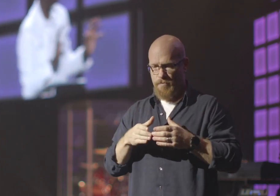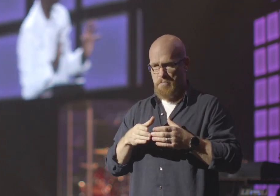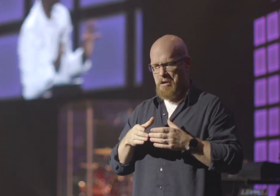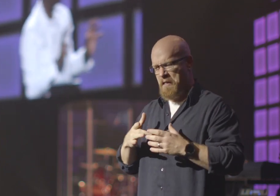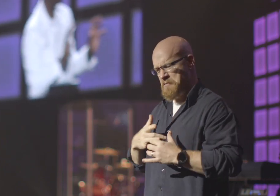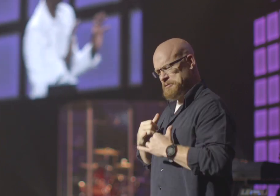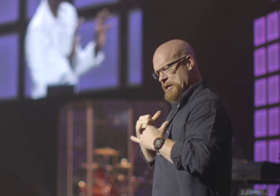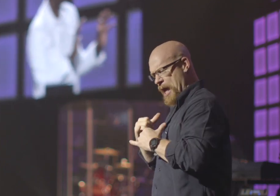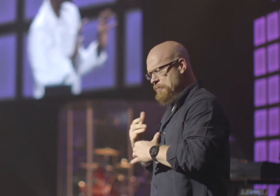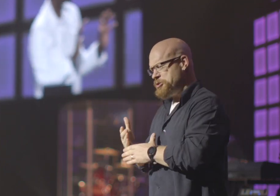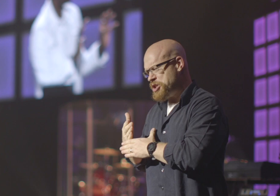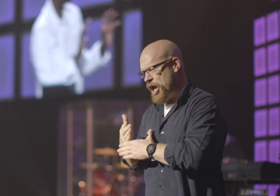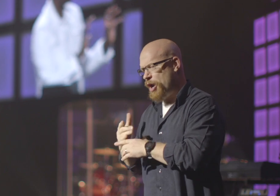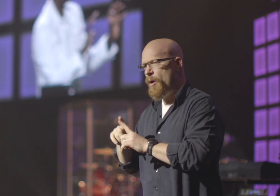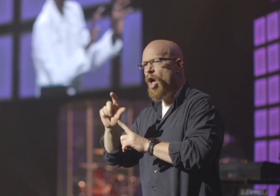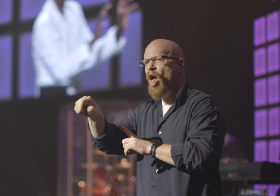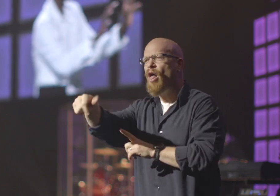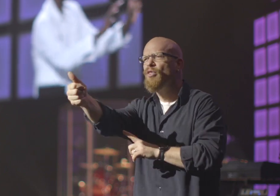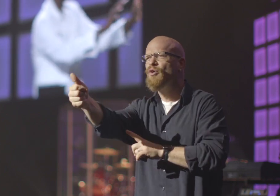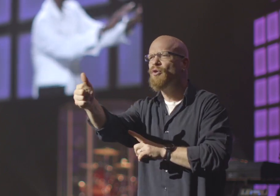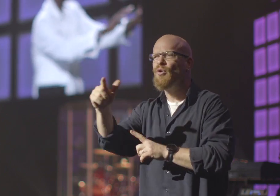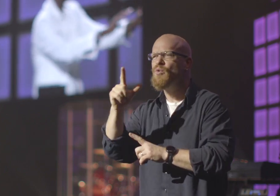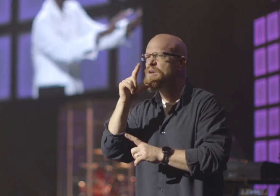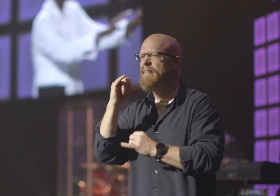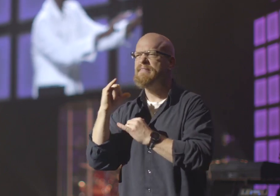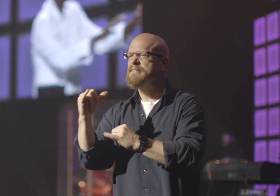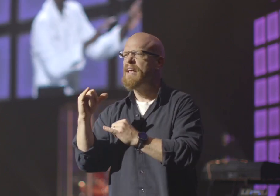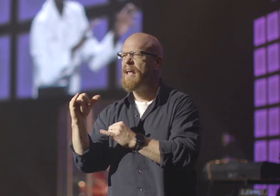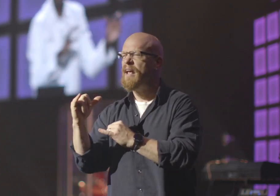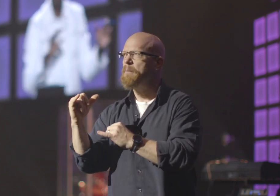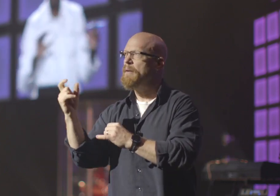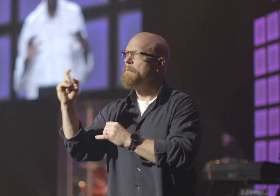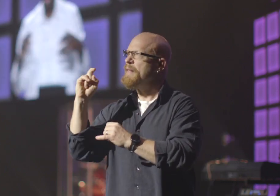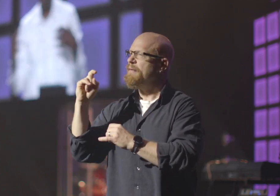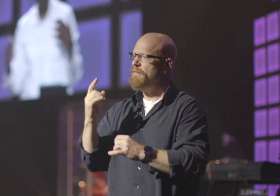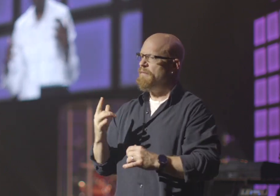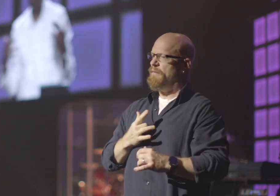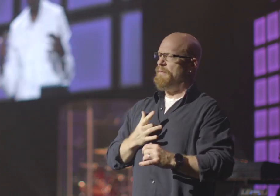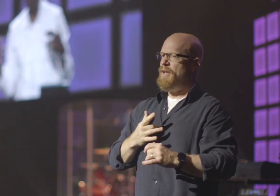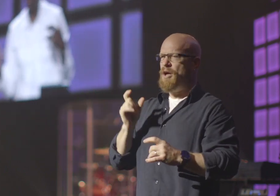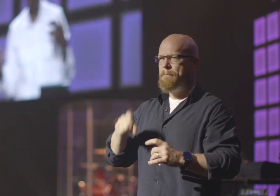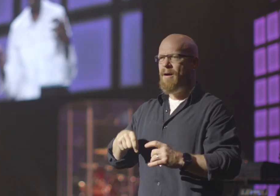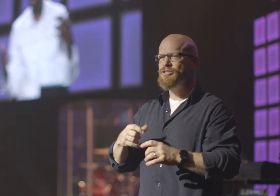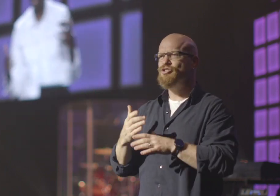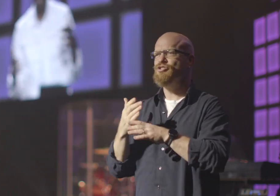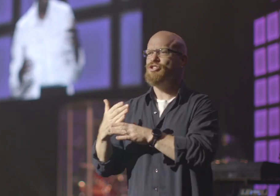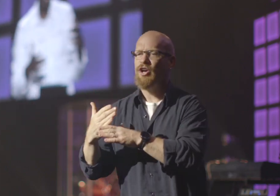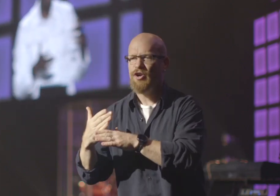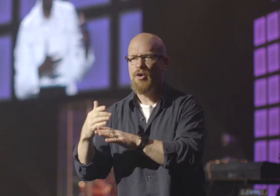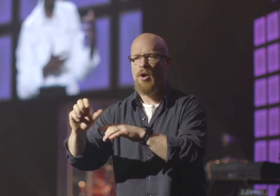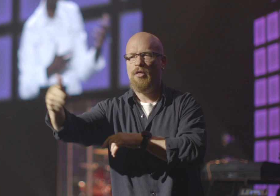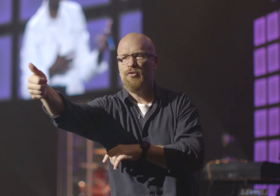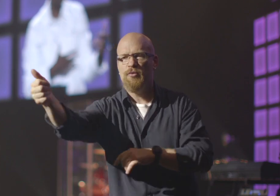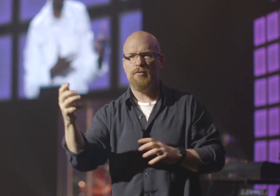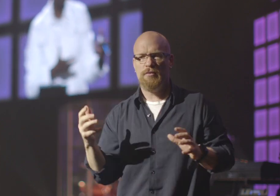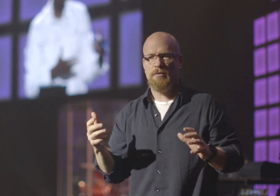really put on your heart to start sharing your faith with them, but you haven't moved on it yet. And